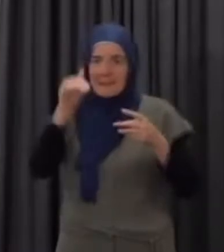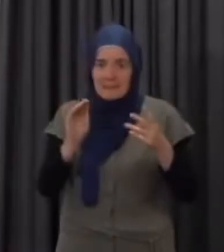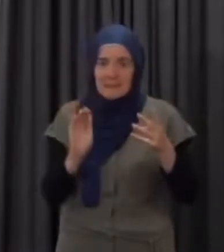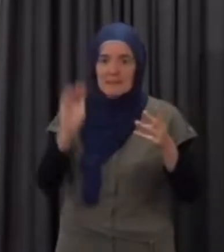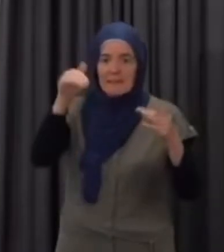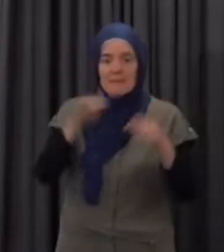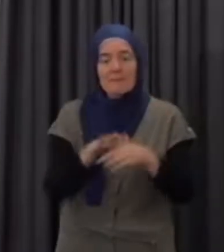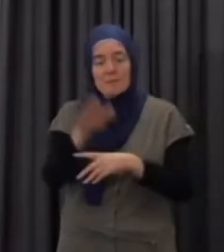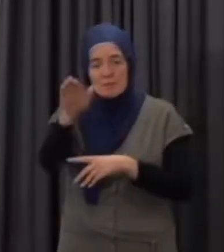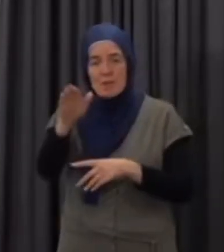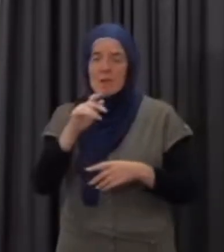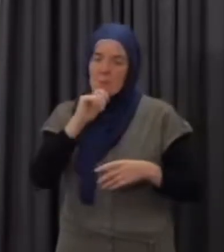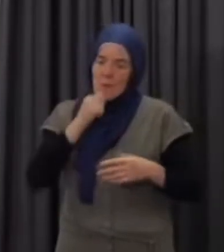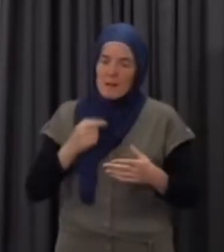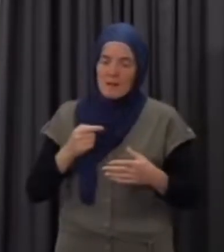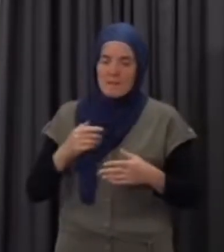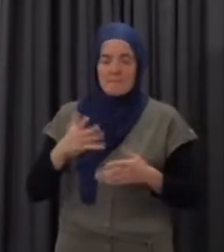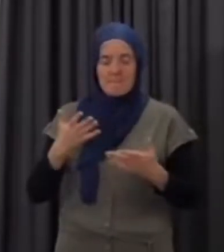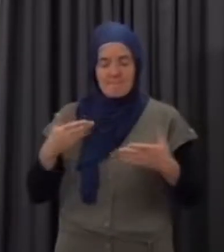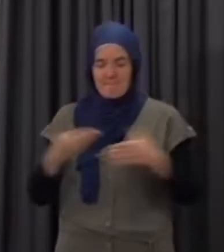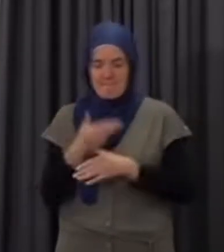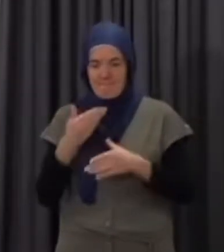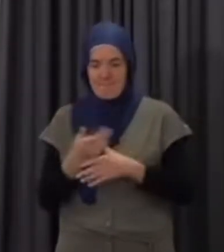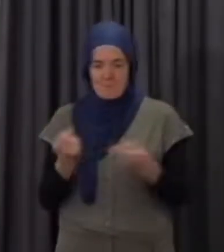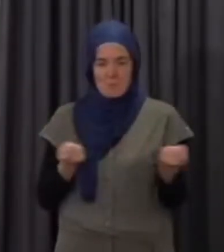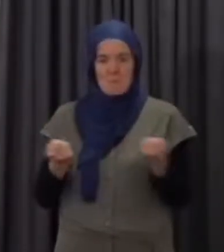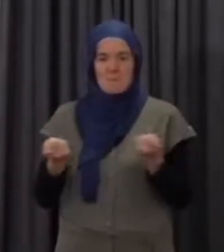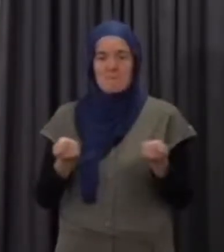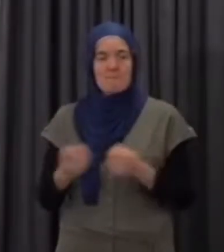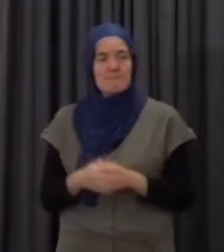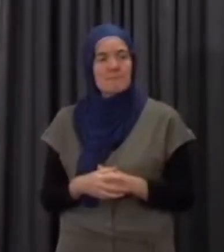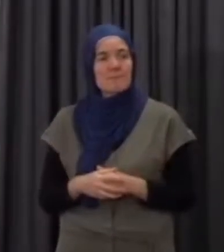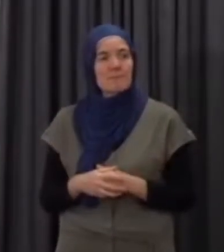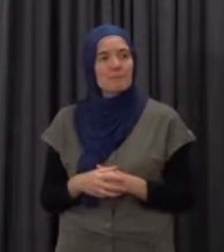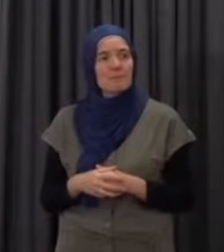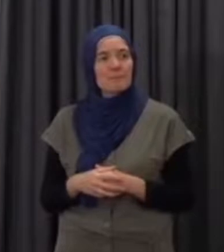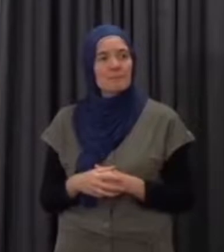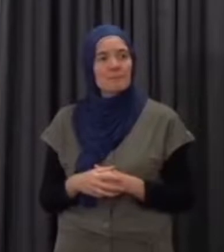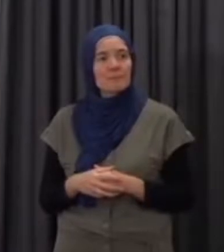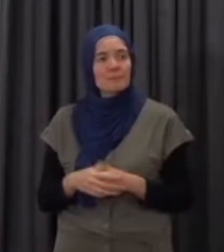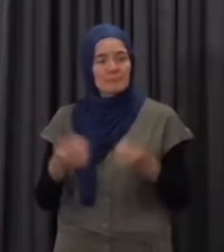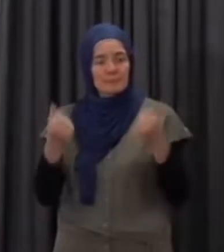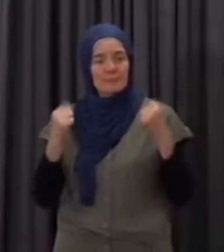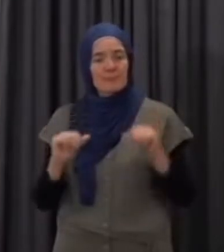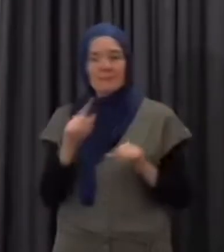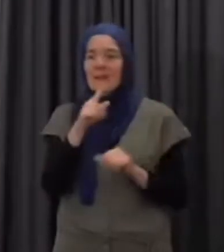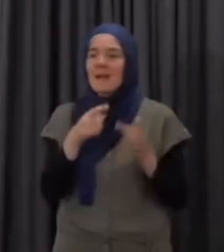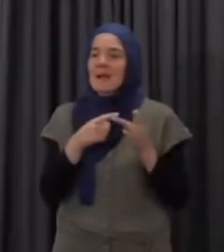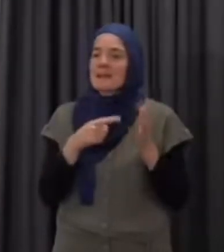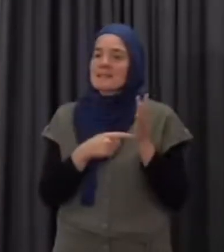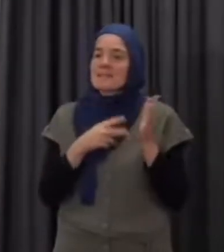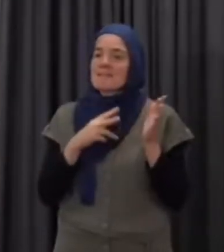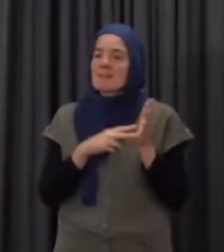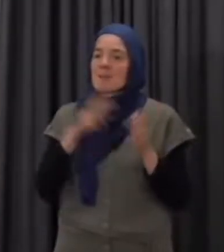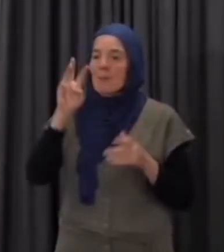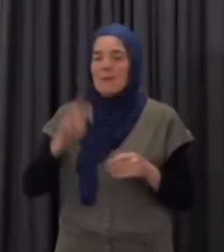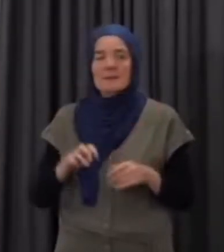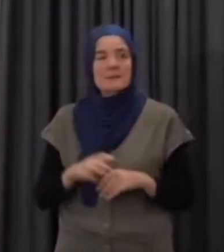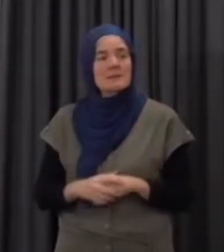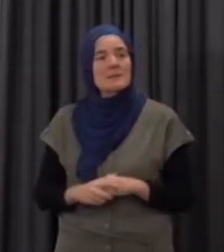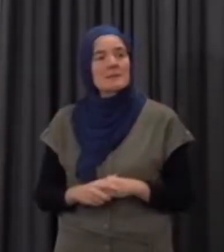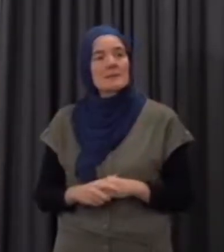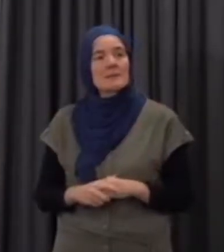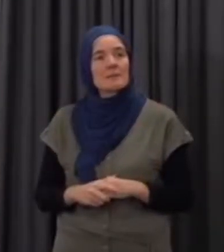Okay, thank you very much, Stefan. I appreciate those questions. I'd just like to introduce James CrichtonSmith from ITV Wales.